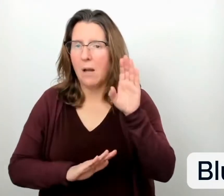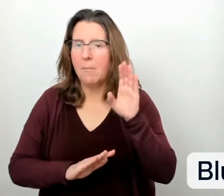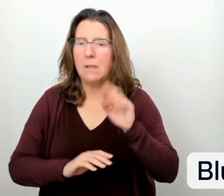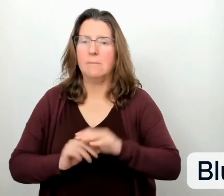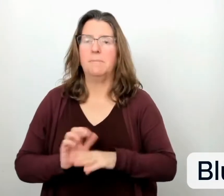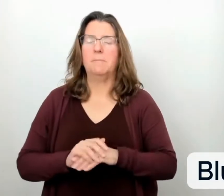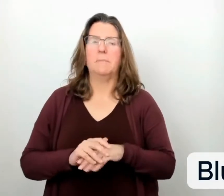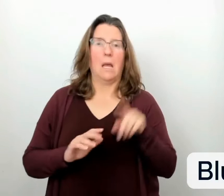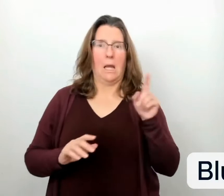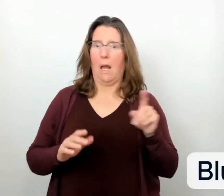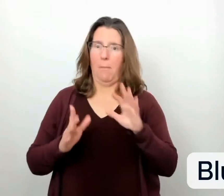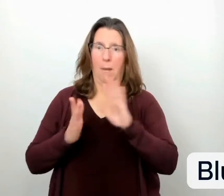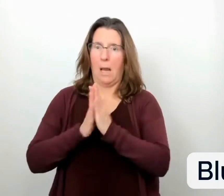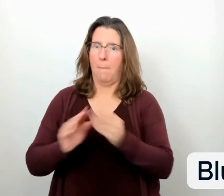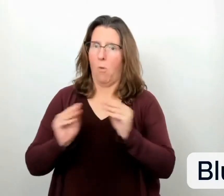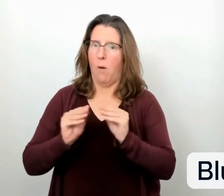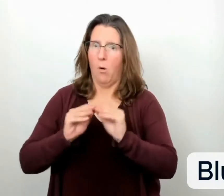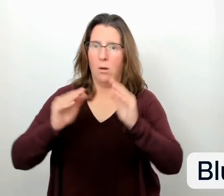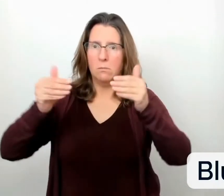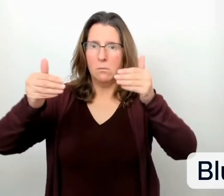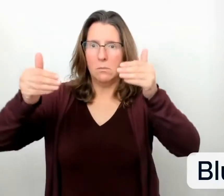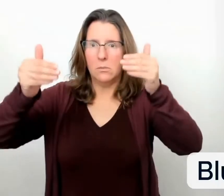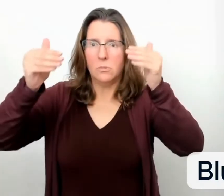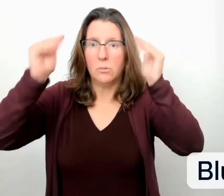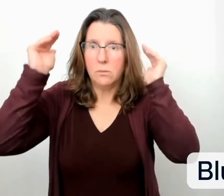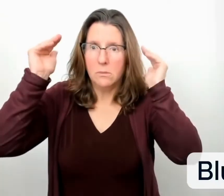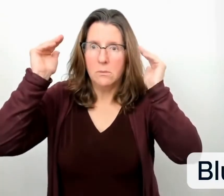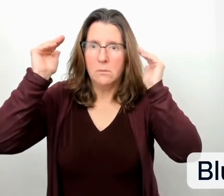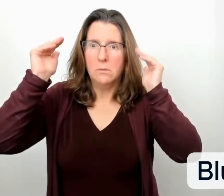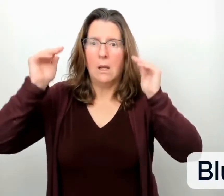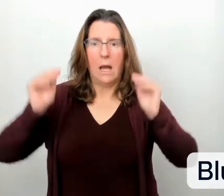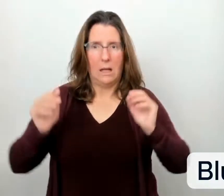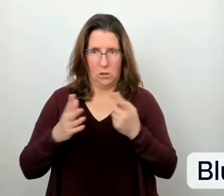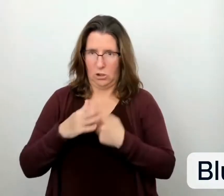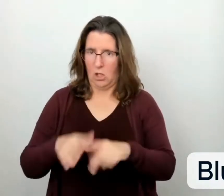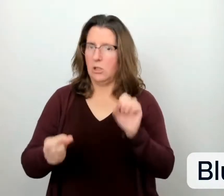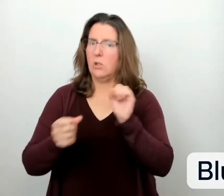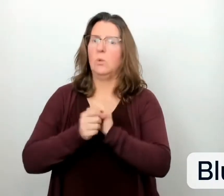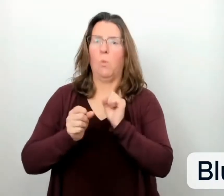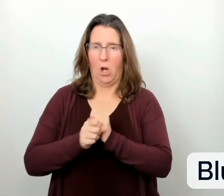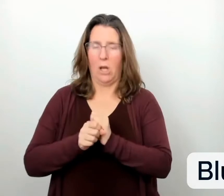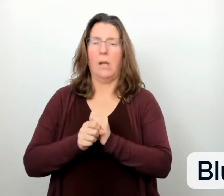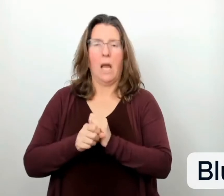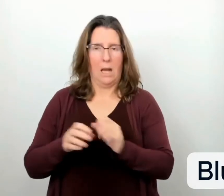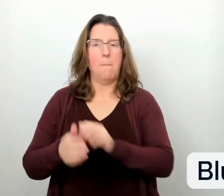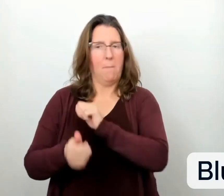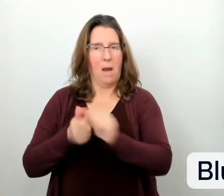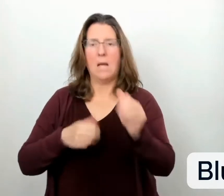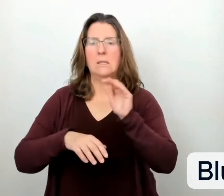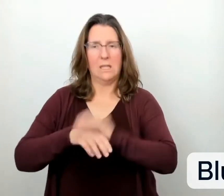determining themes and many more aspects to the plot. As he got into the unit, he became more and more engaged. With that came an effort